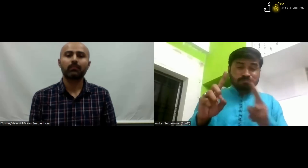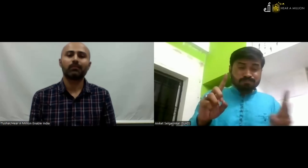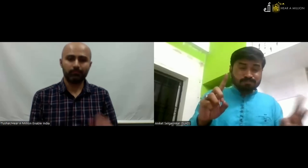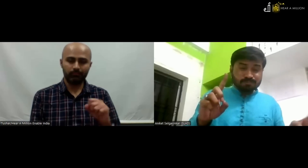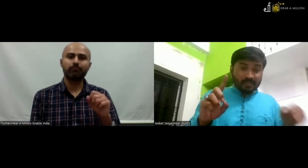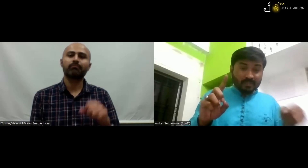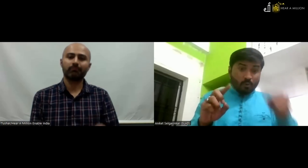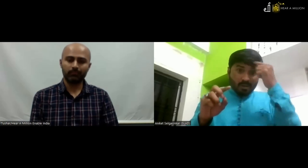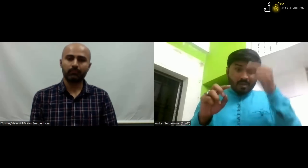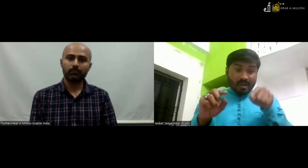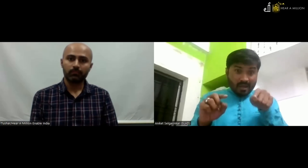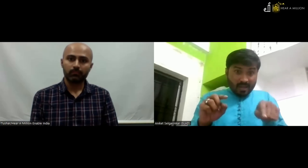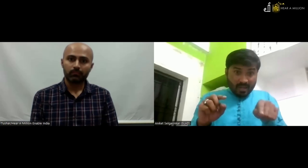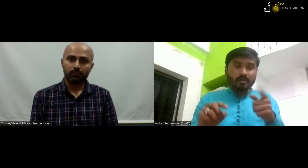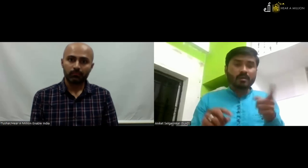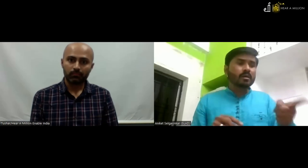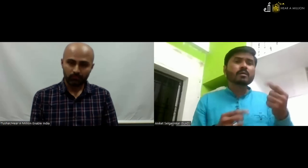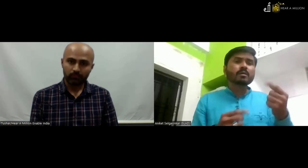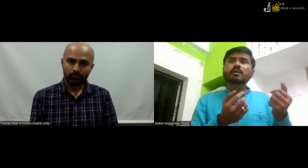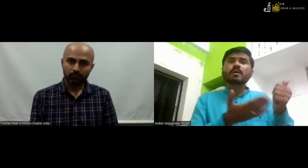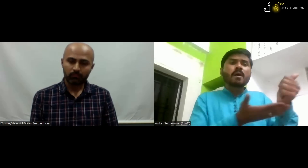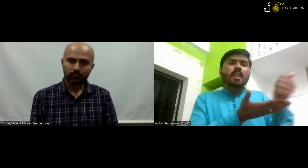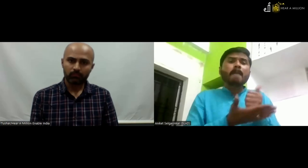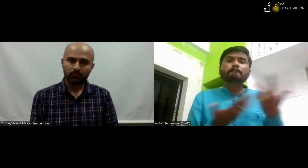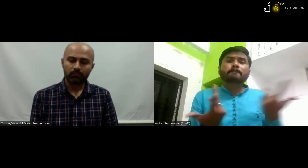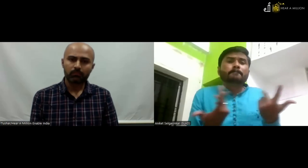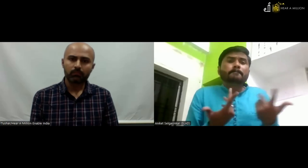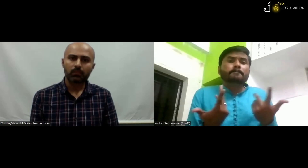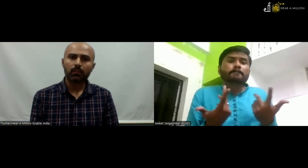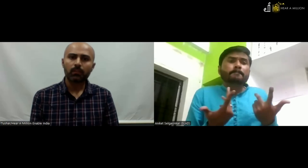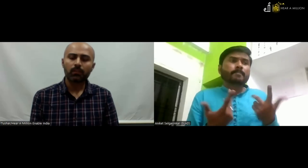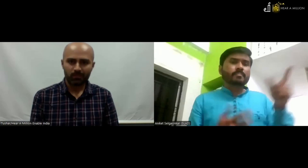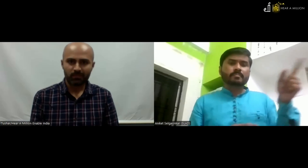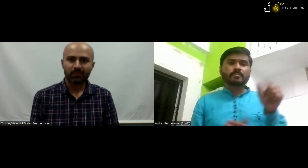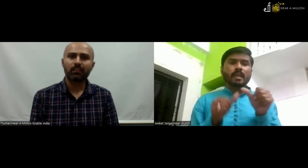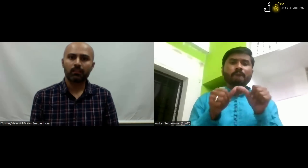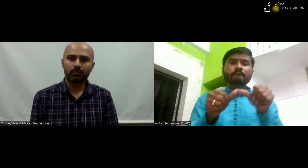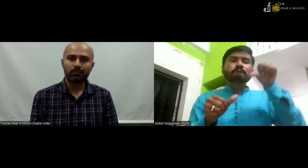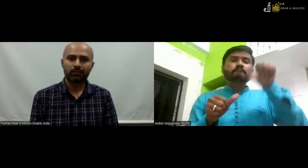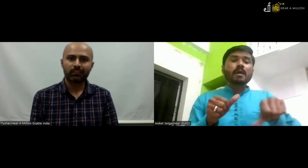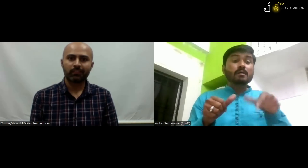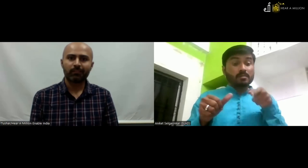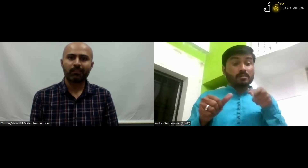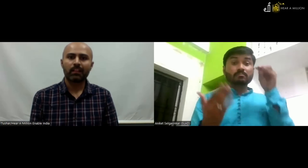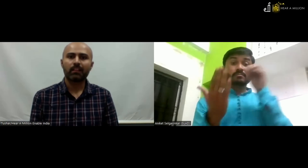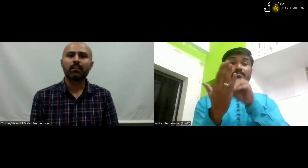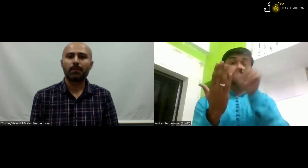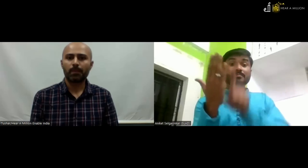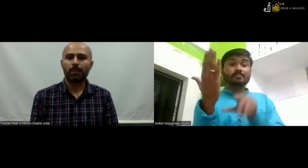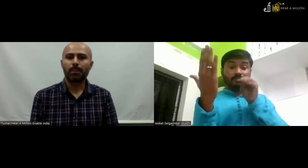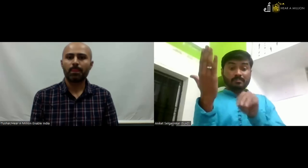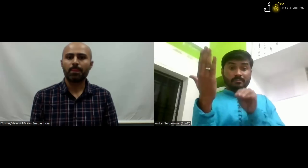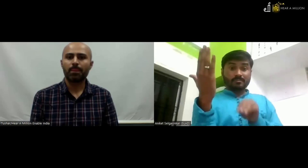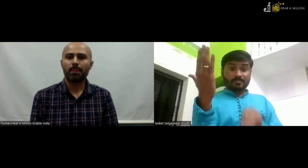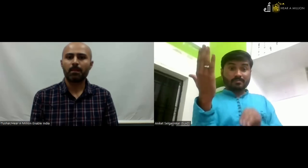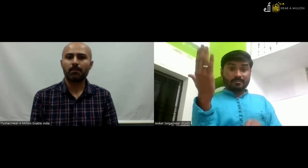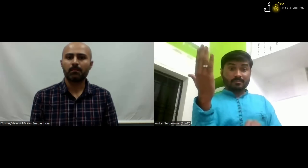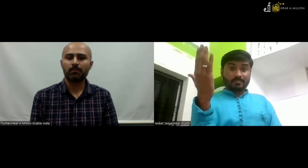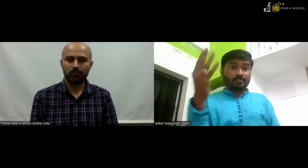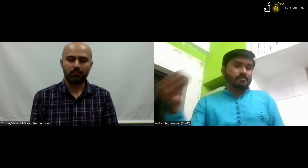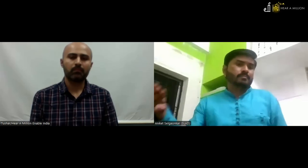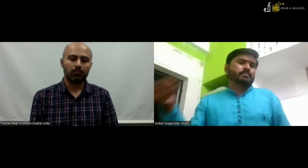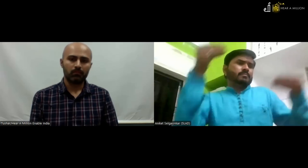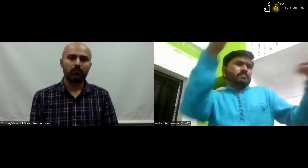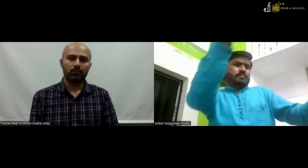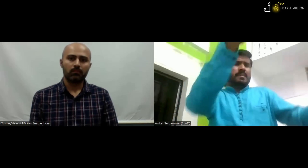exam, and we have to go a very far place. So how we can get the help? They were not